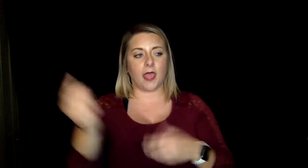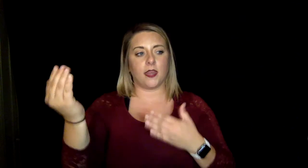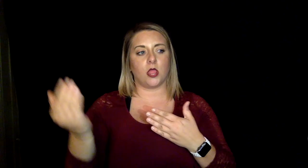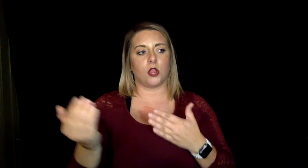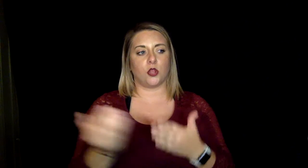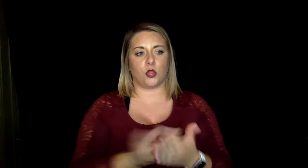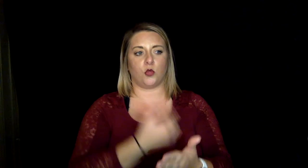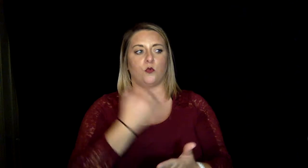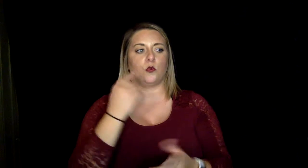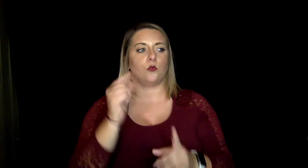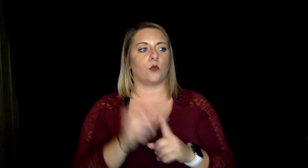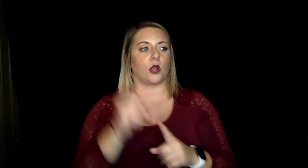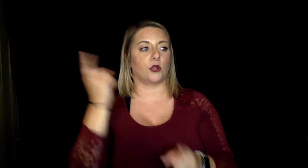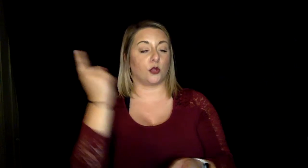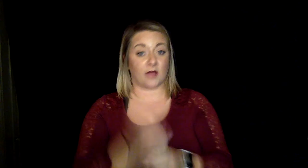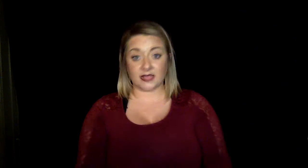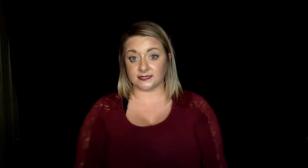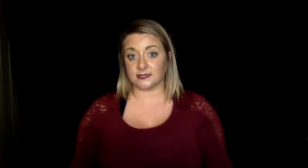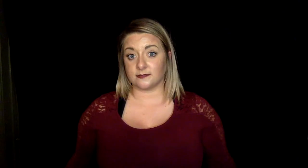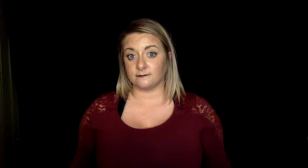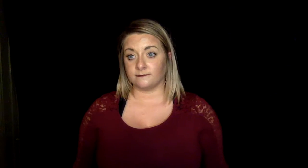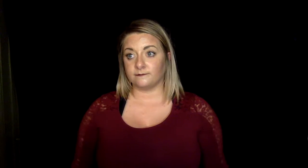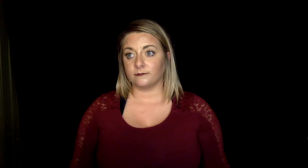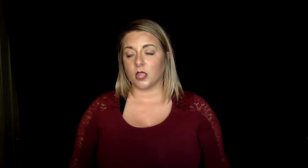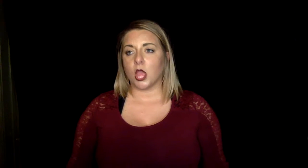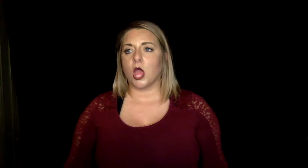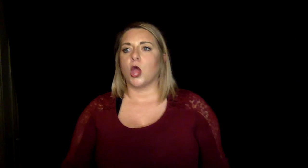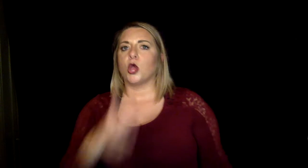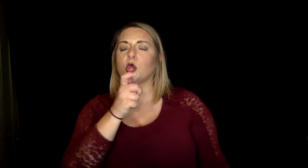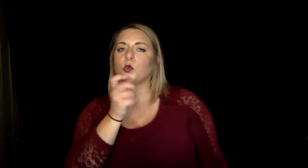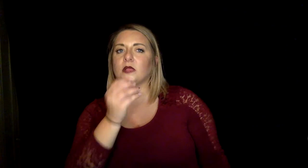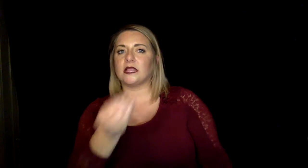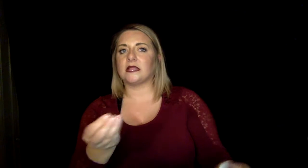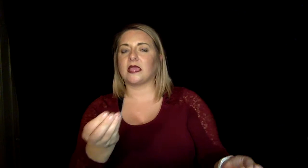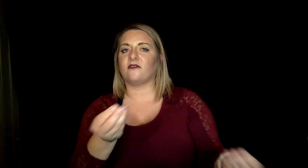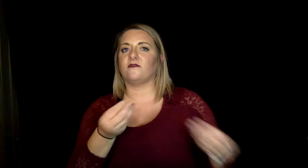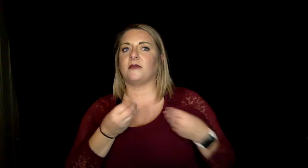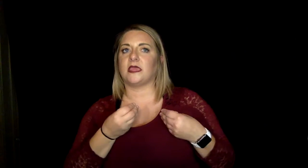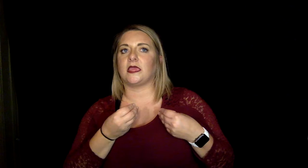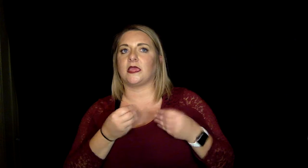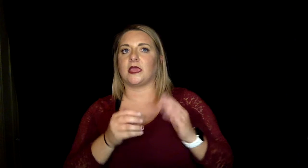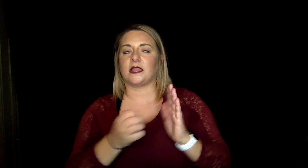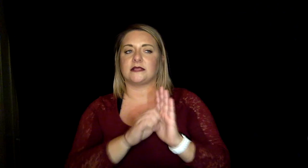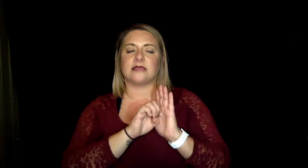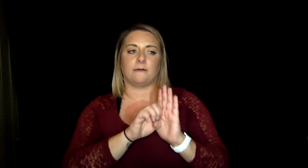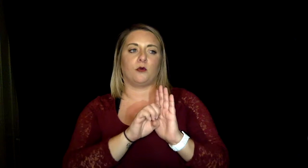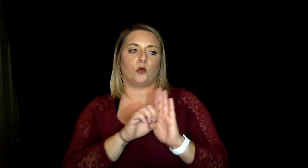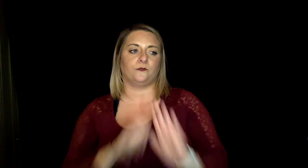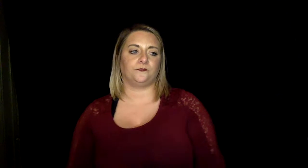one new word, correct? Who can give me an example?